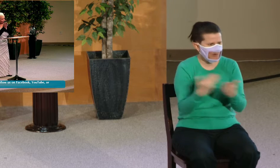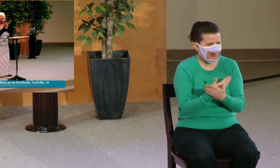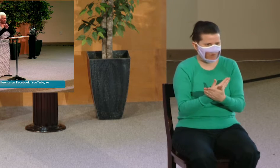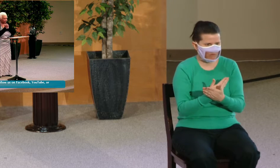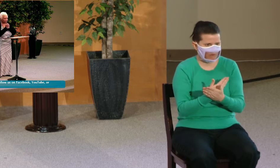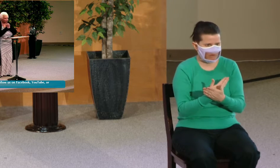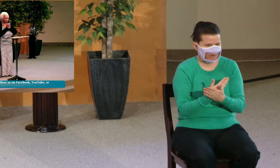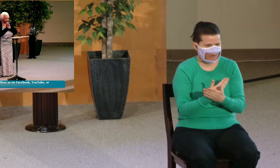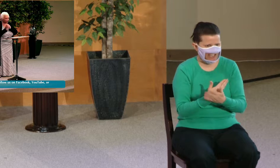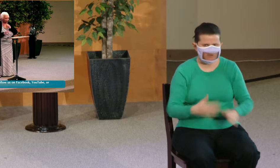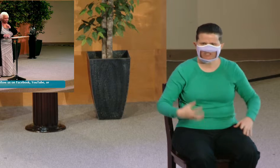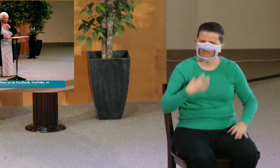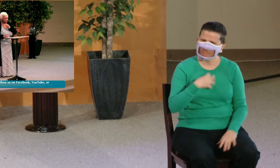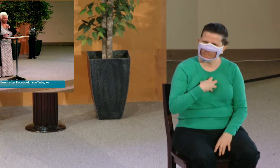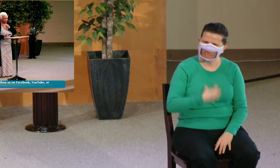So,